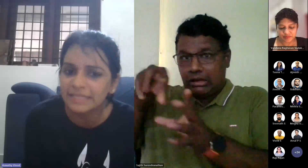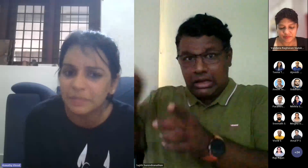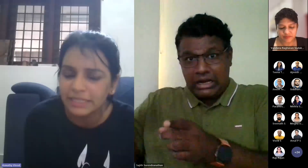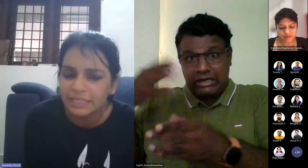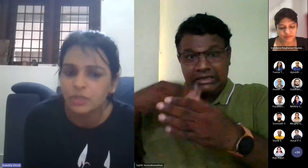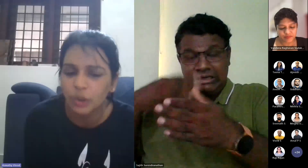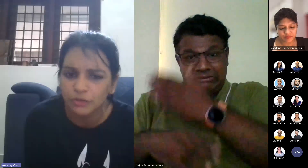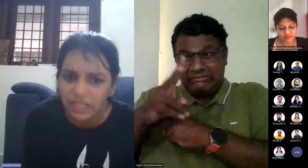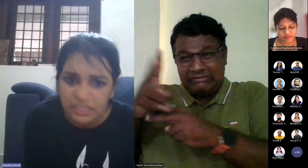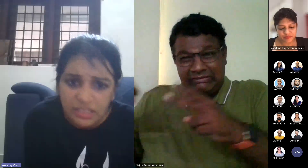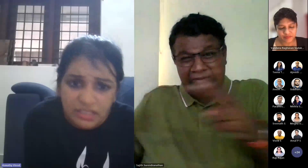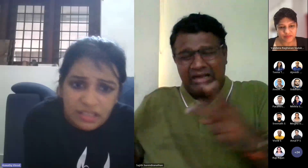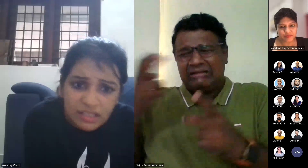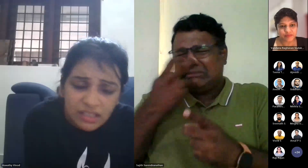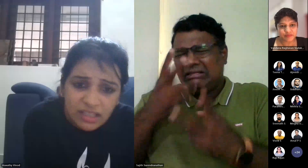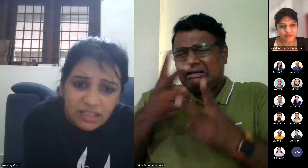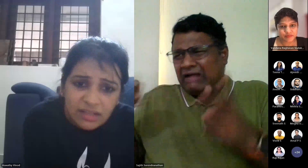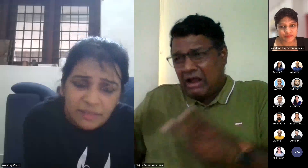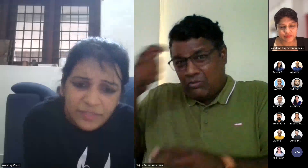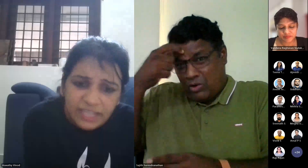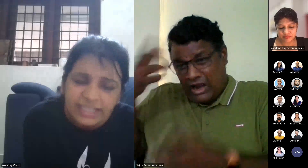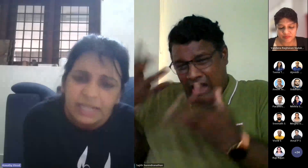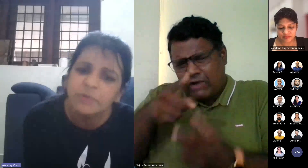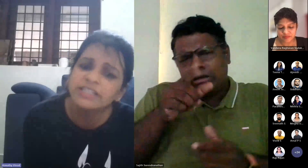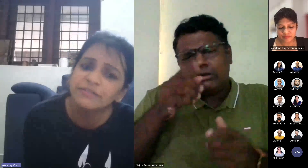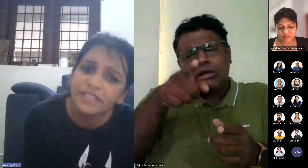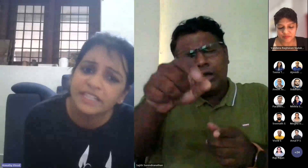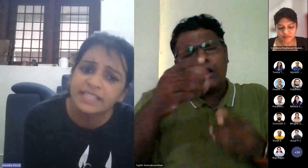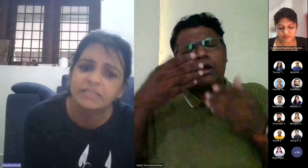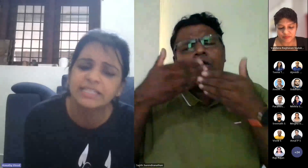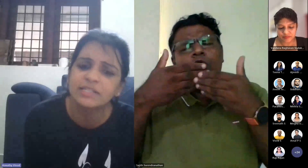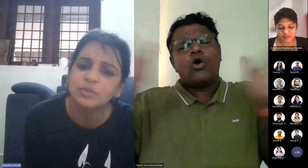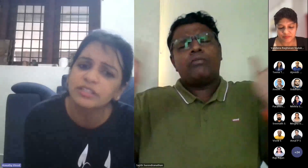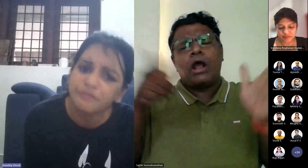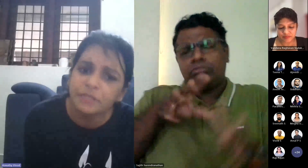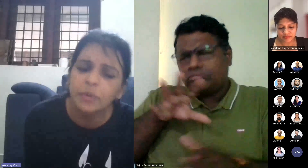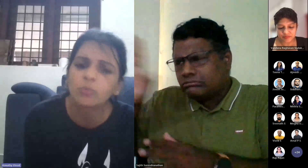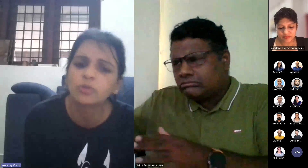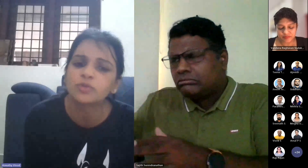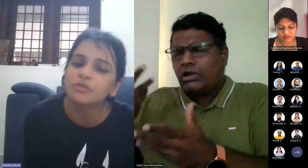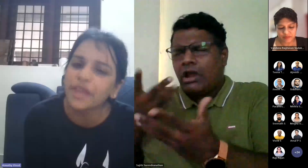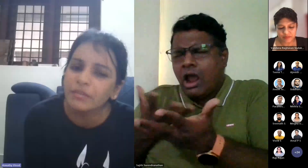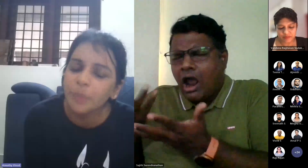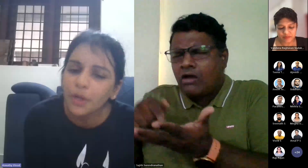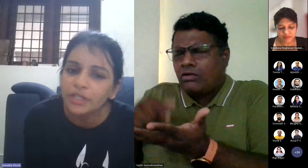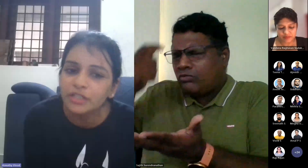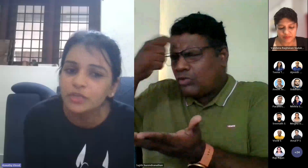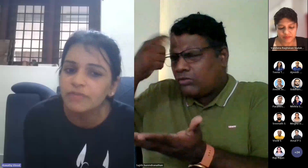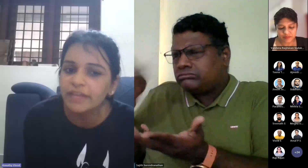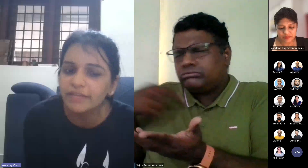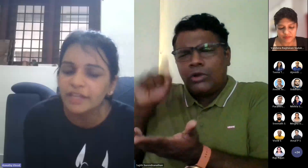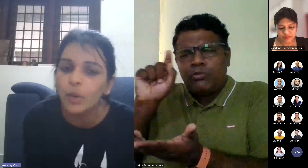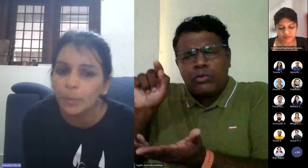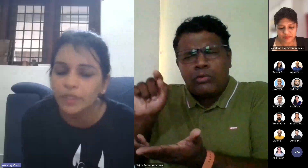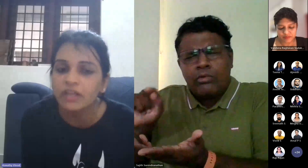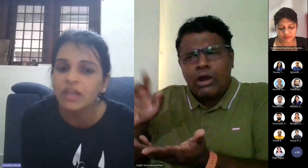have accessibility to a lot of things. There are people with different disabilities, with different problems. So it's very important that you be